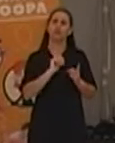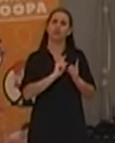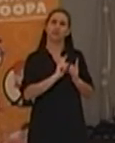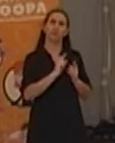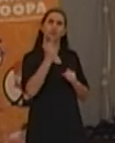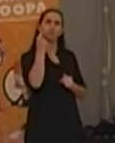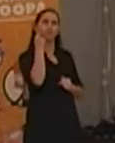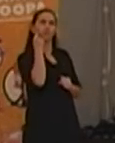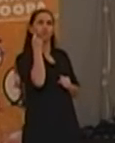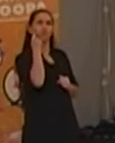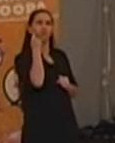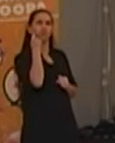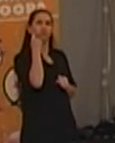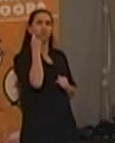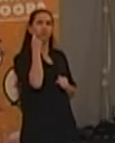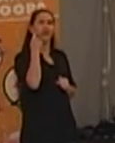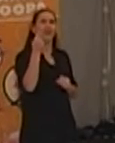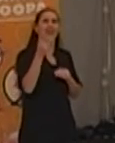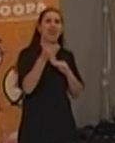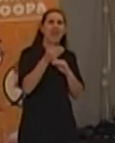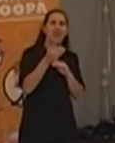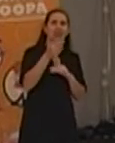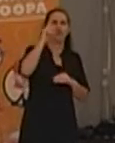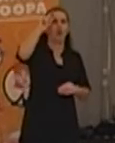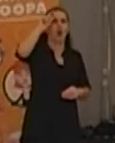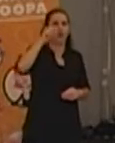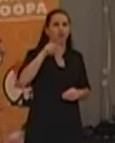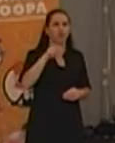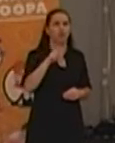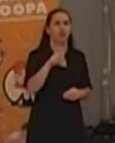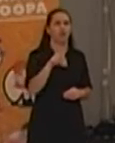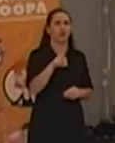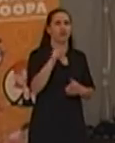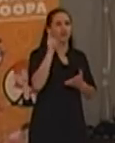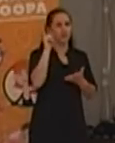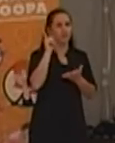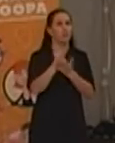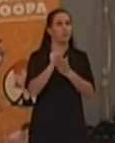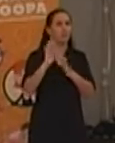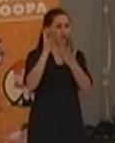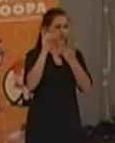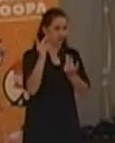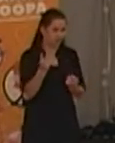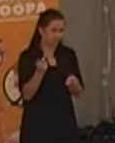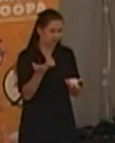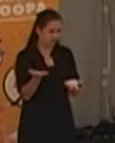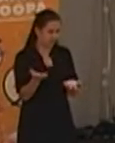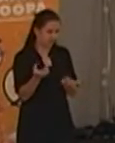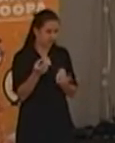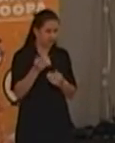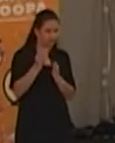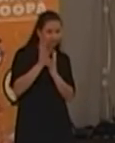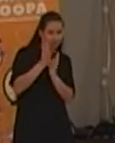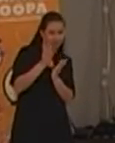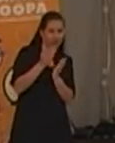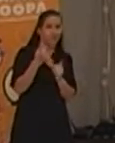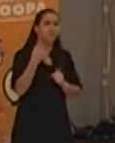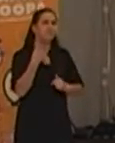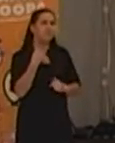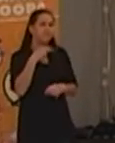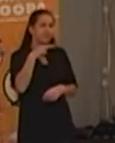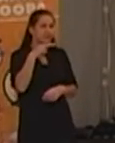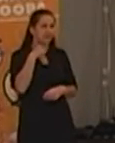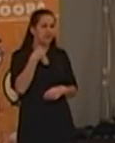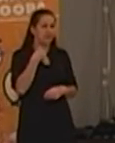an assumption about a change that has to take place, and I am a bit careful